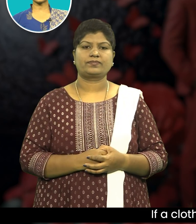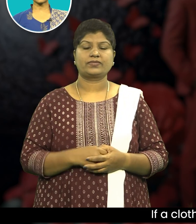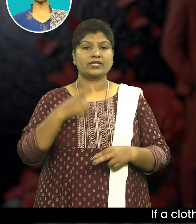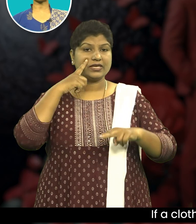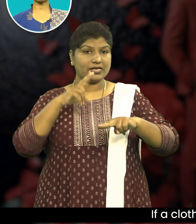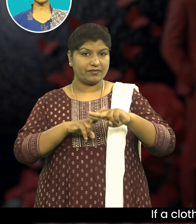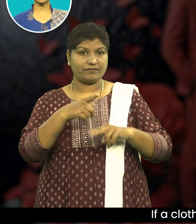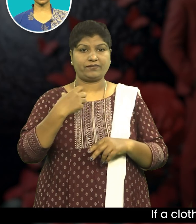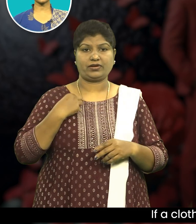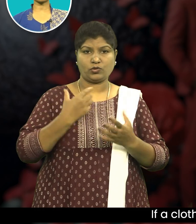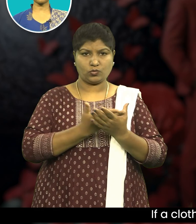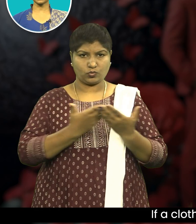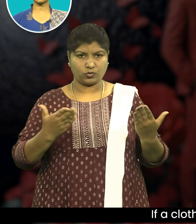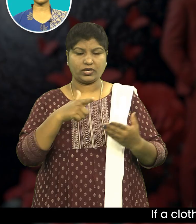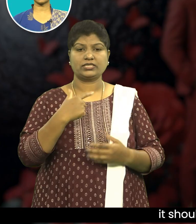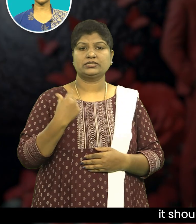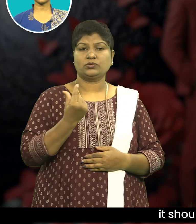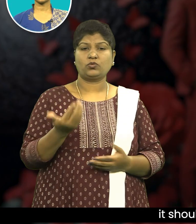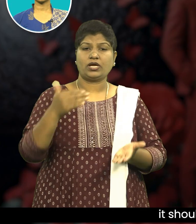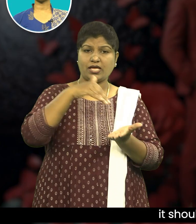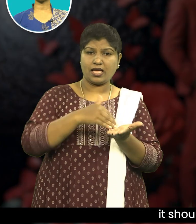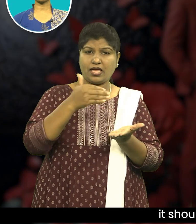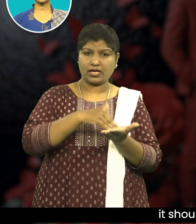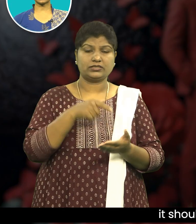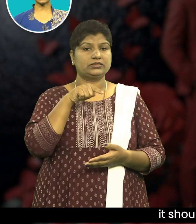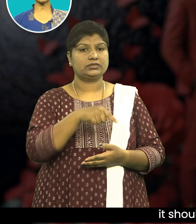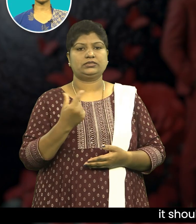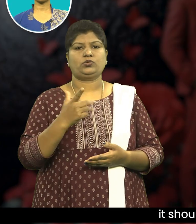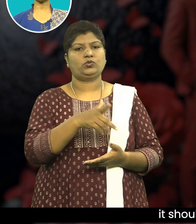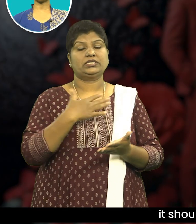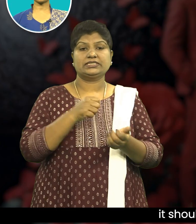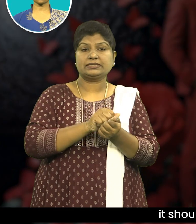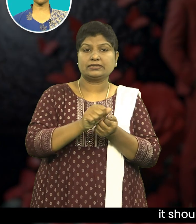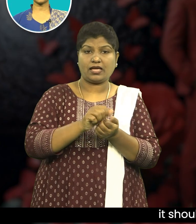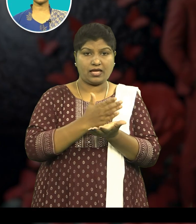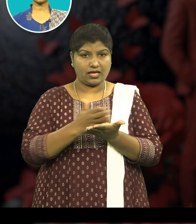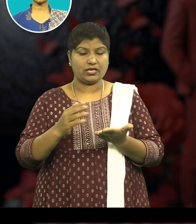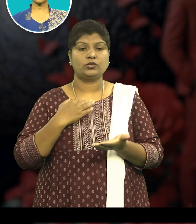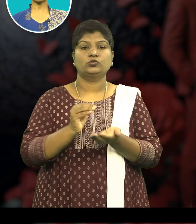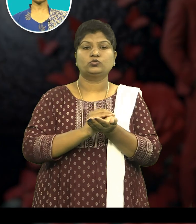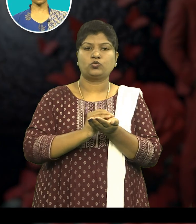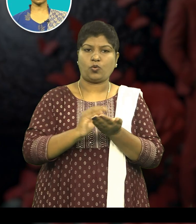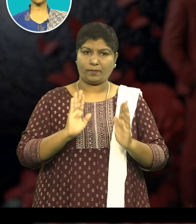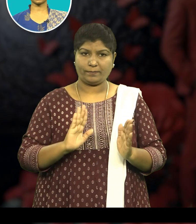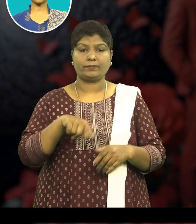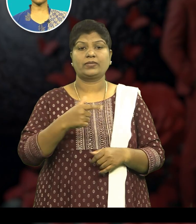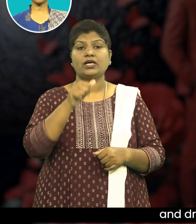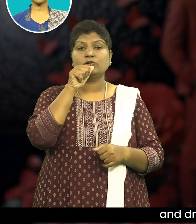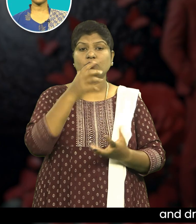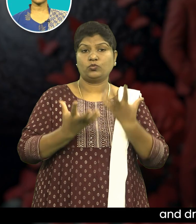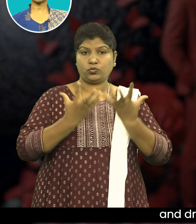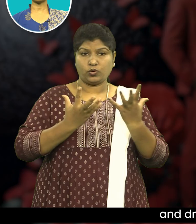If a cloth is being used repeatedly, it should be cleaned with soap and hot